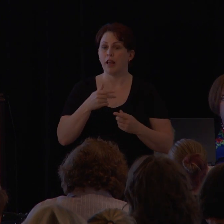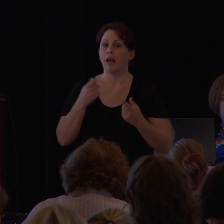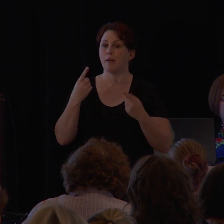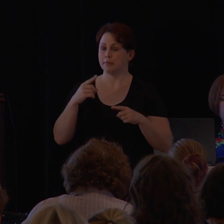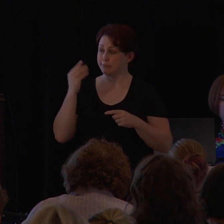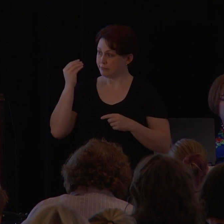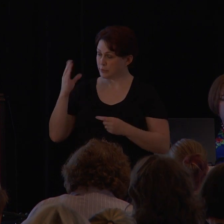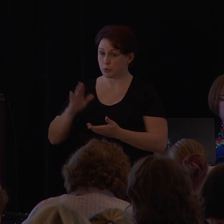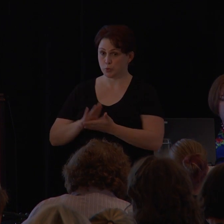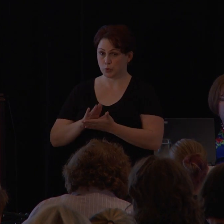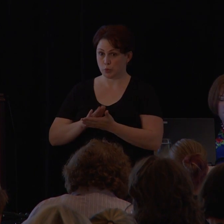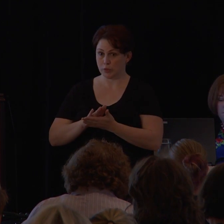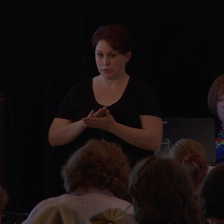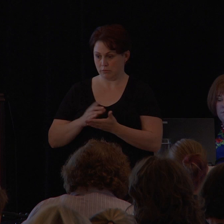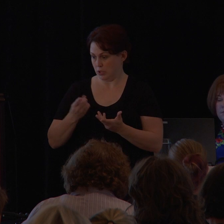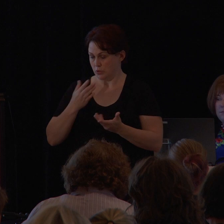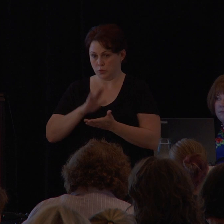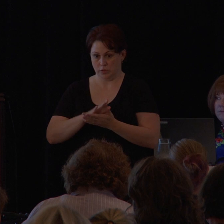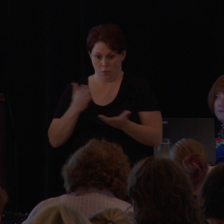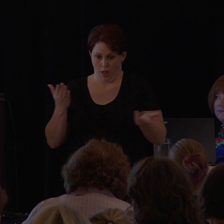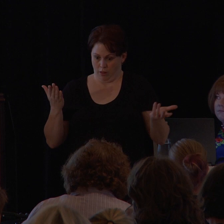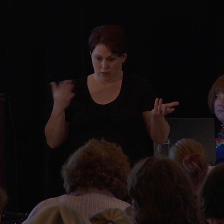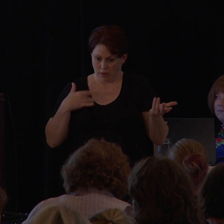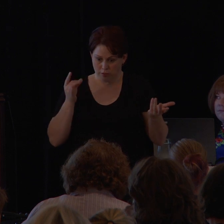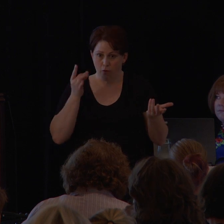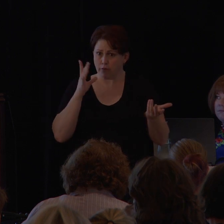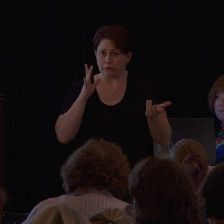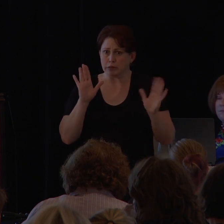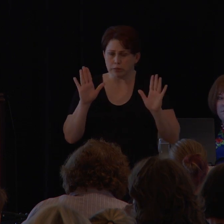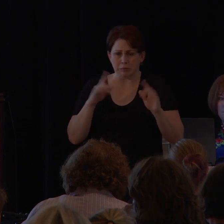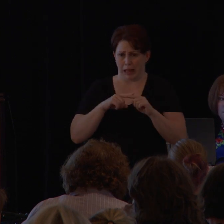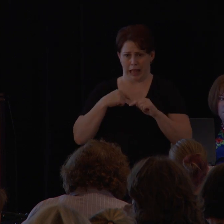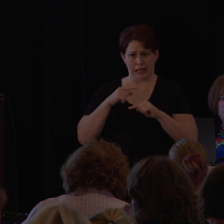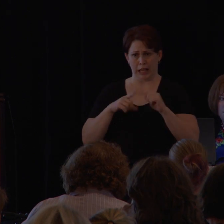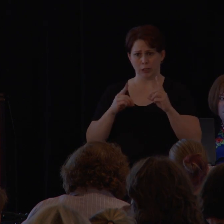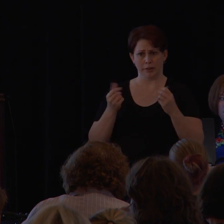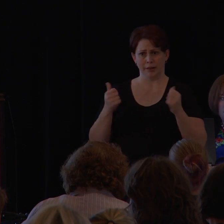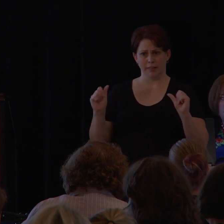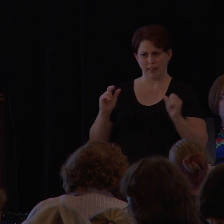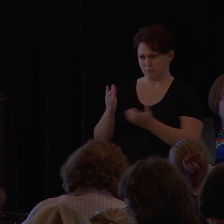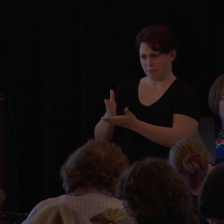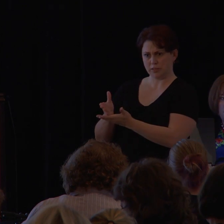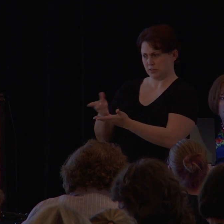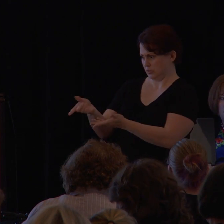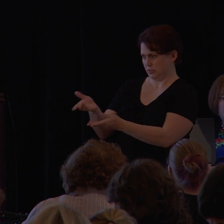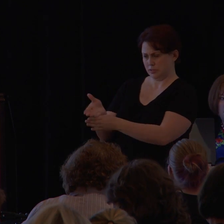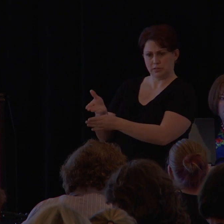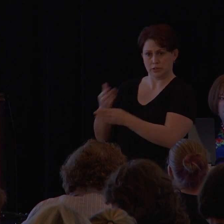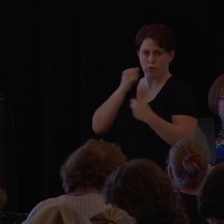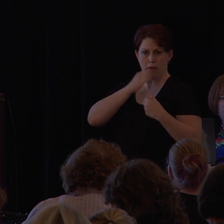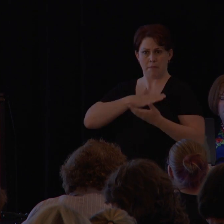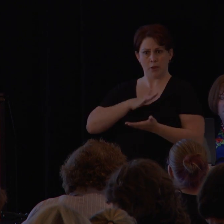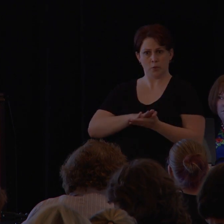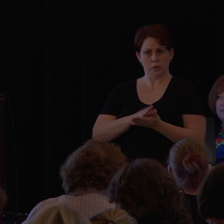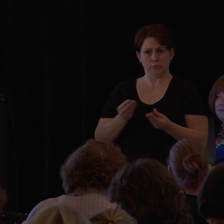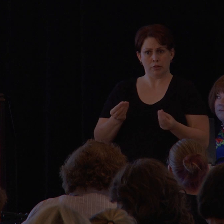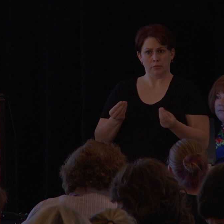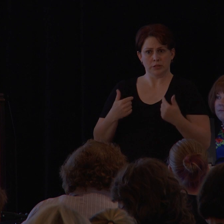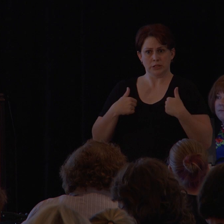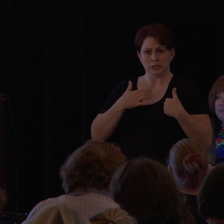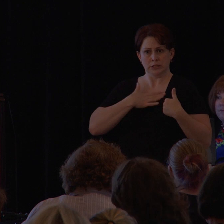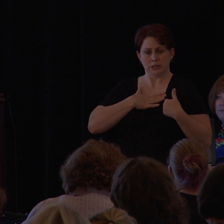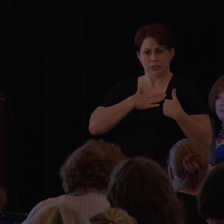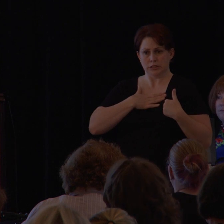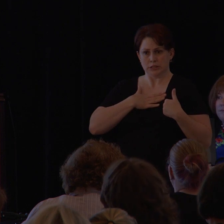the school authorities, and they said, well, it's really terrible, but there's nothing we can do. That happened at a bus stop. It's not within our jurisdiction to do anything about